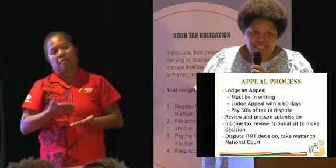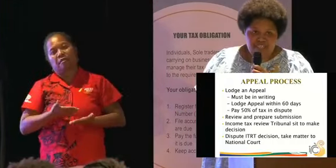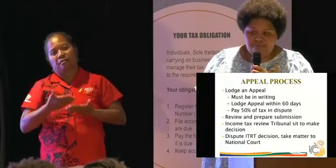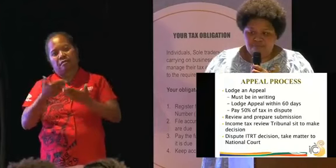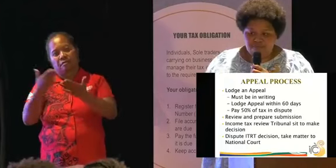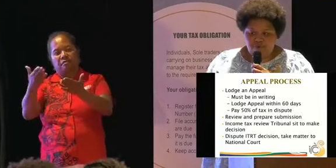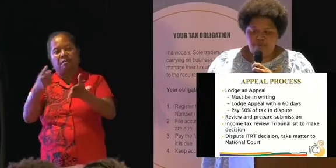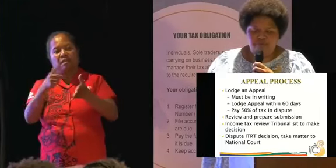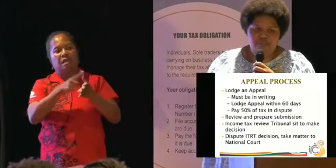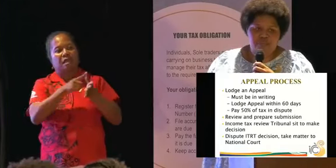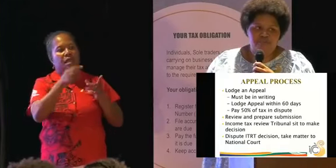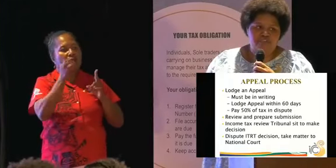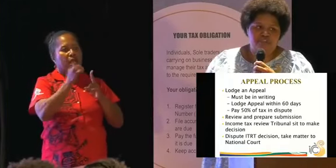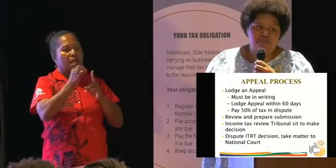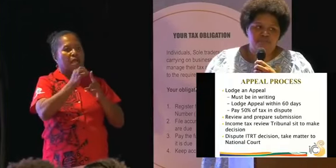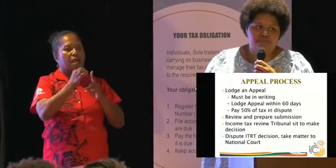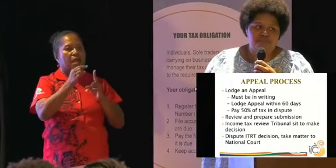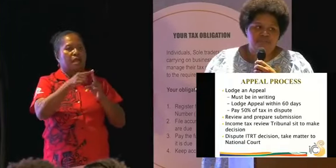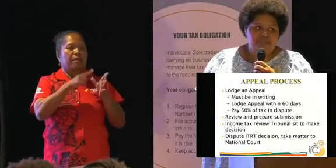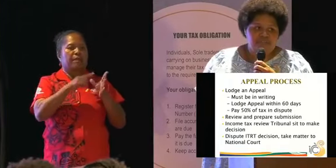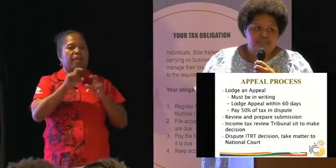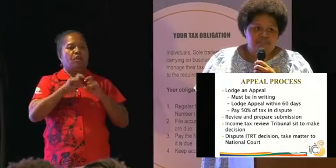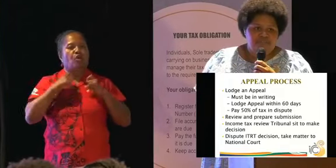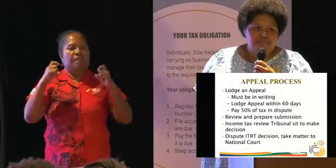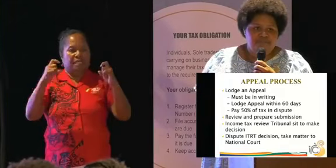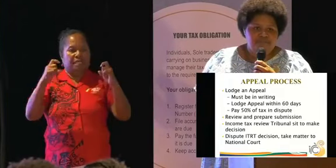appeal section to go through the review tribunal.